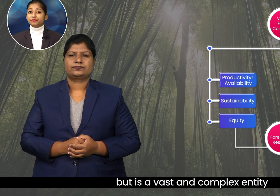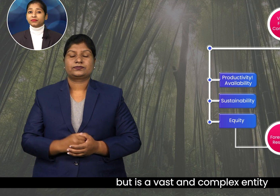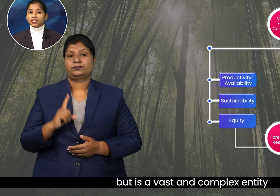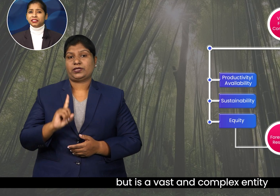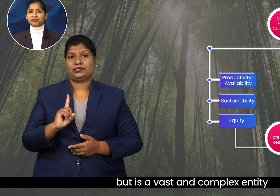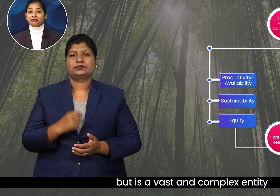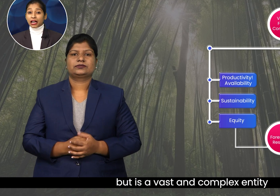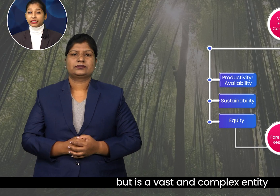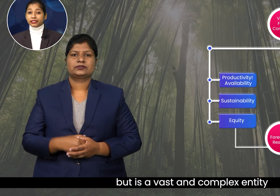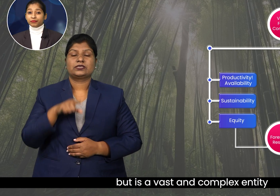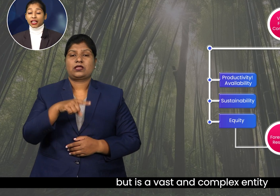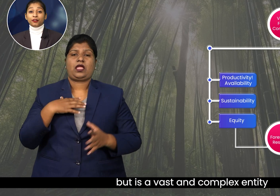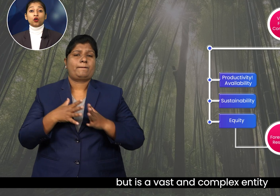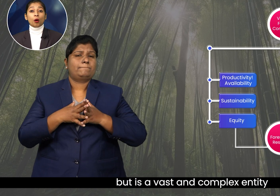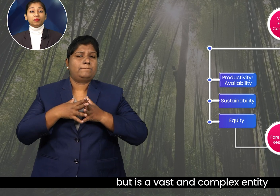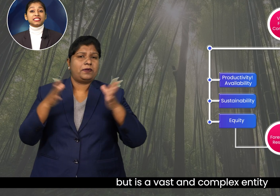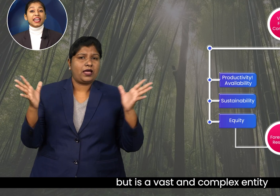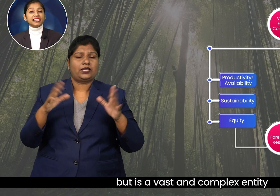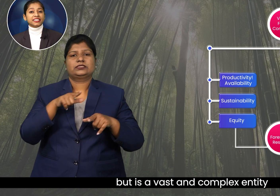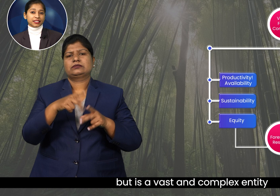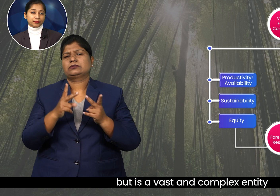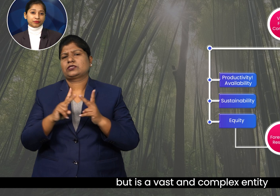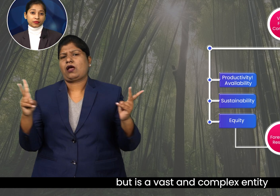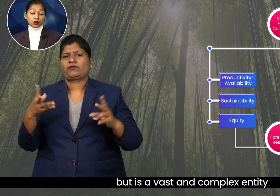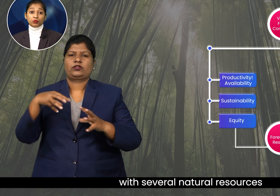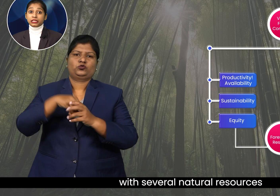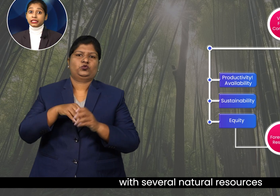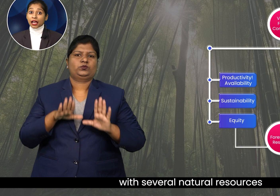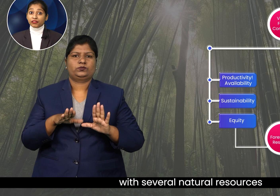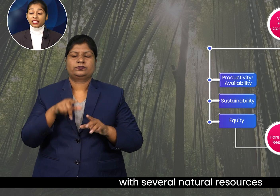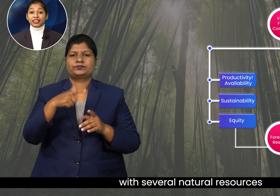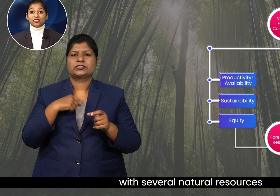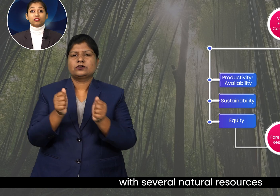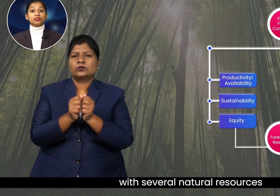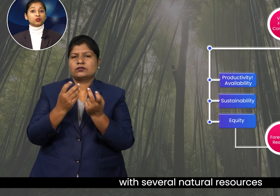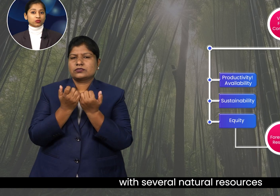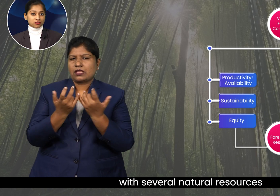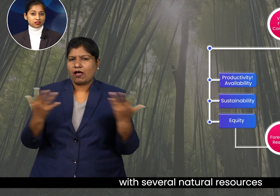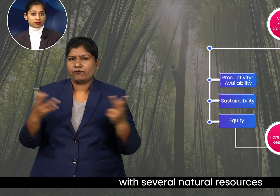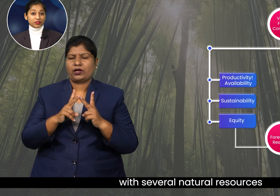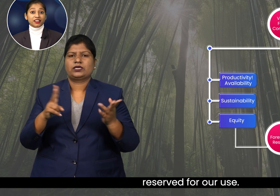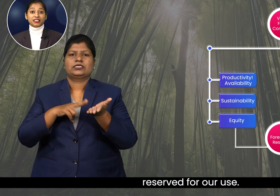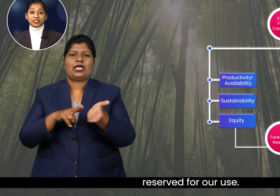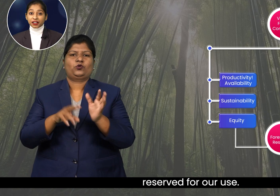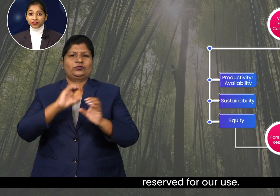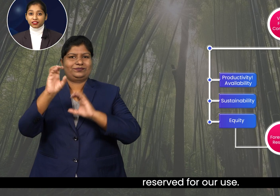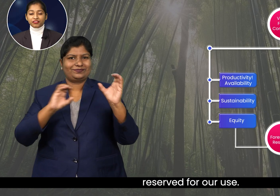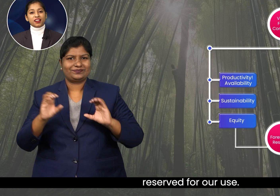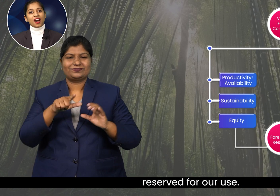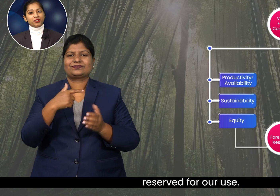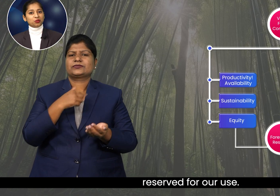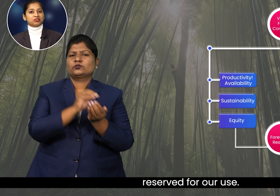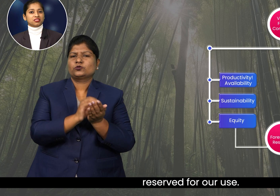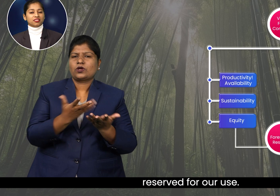but is a vast and complex entity with several natural resources reserved